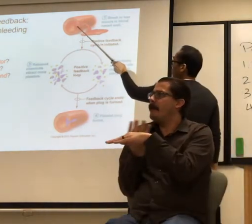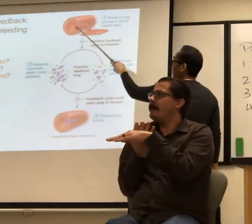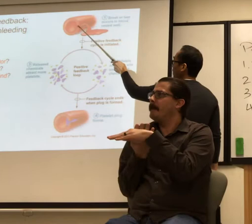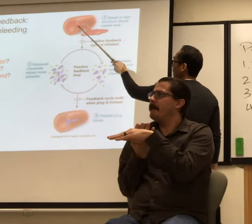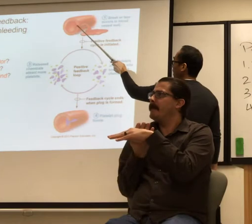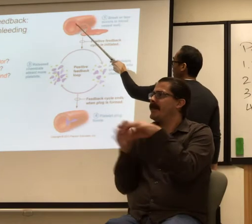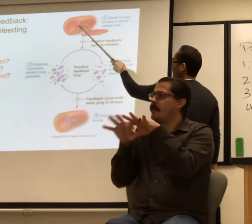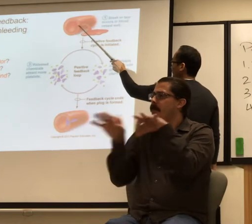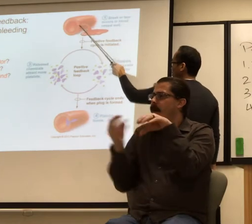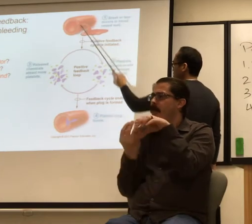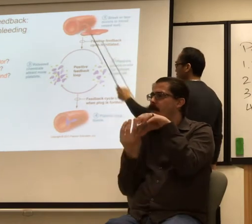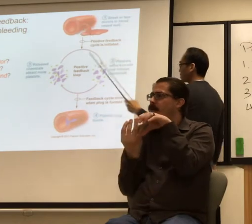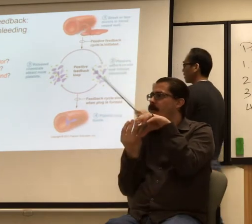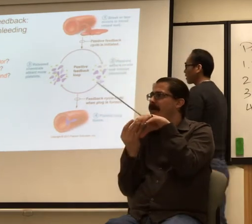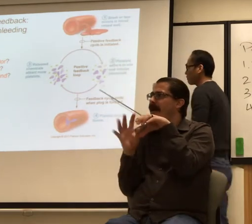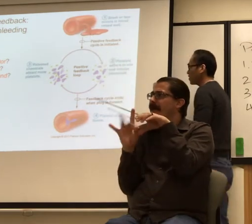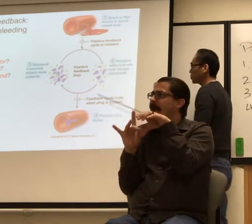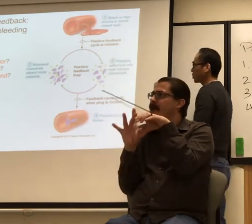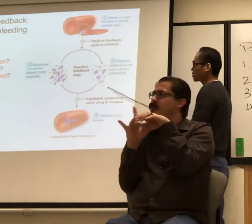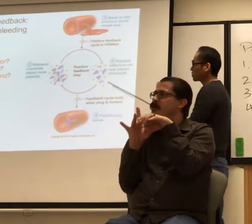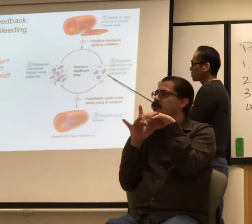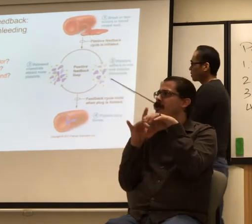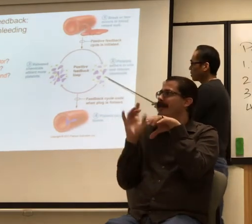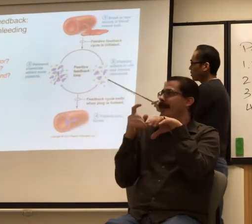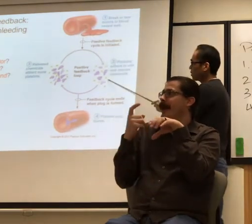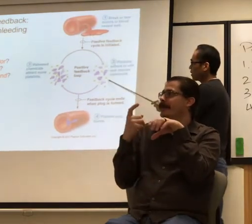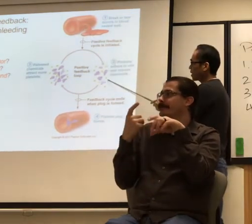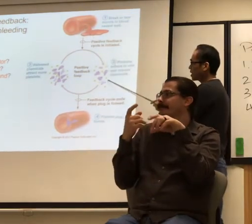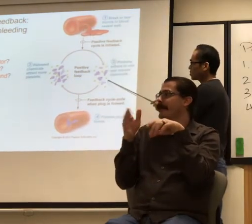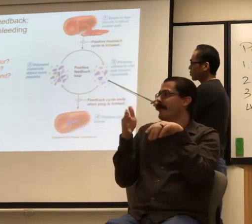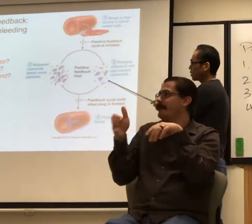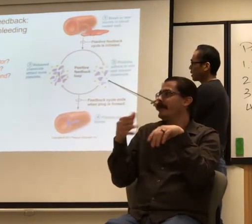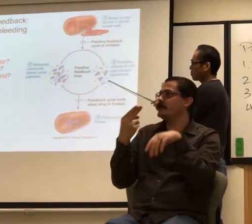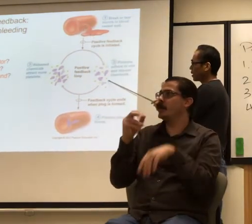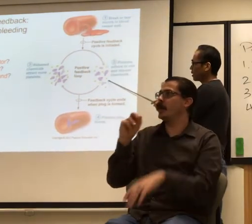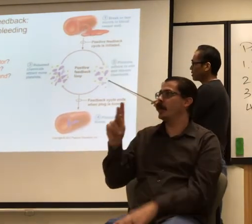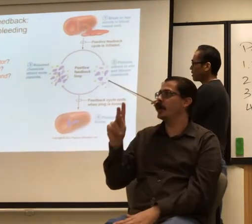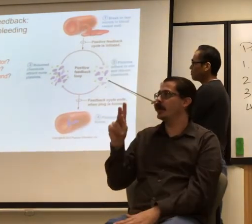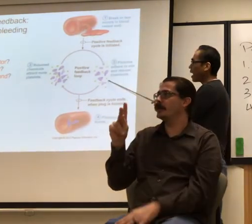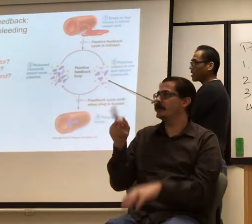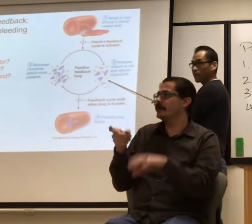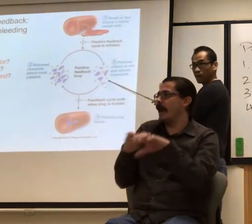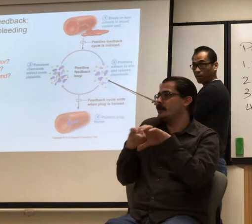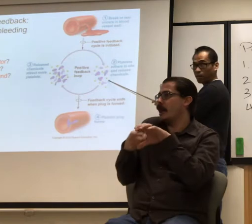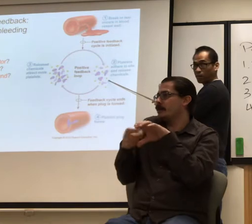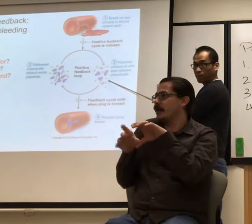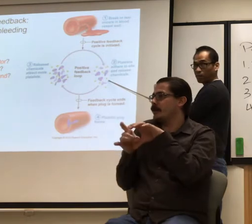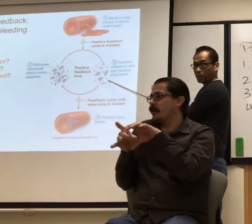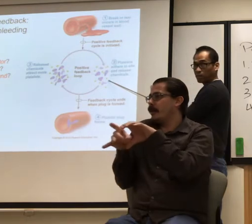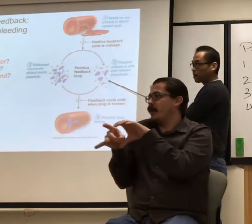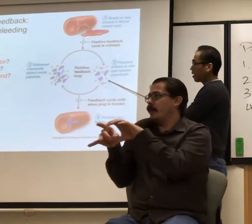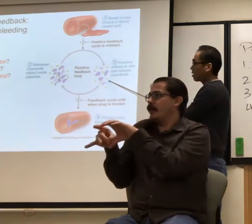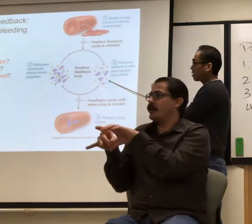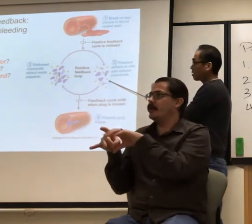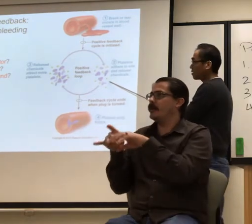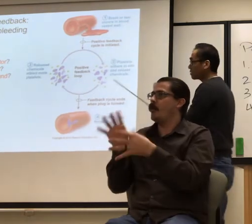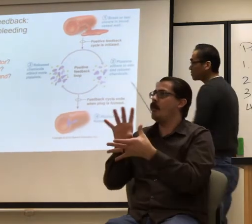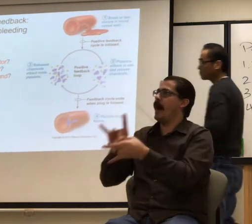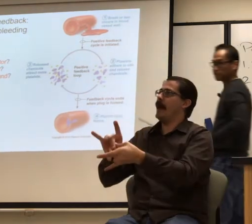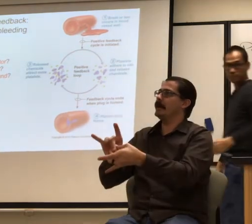blood, and they kind of catch, like fish hooks, catch circulating platelets, and they bind there,